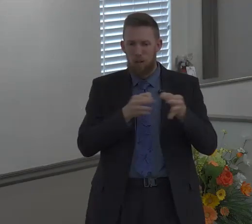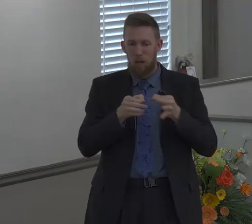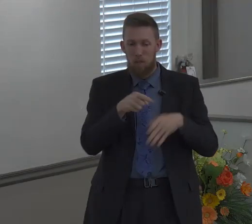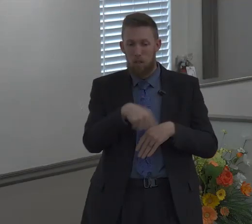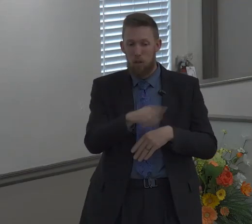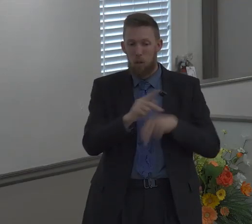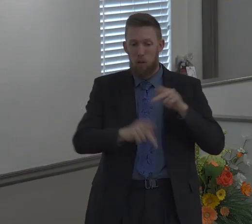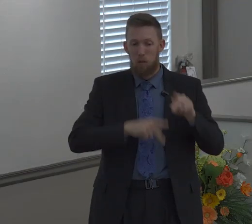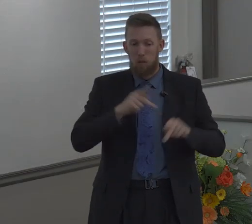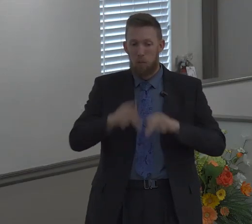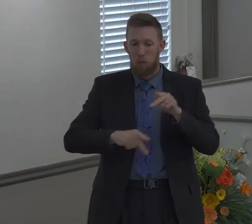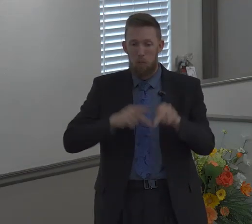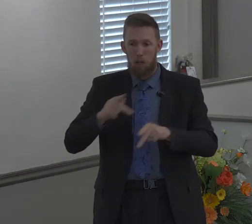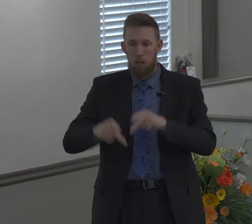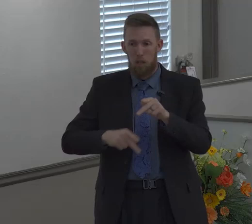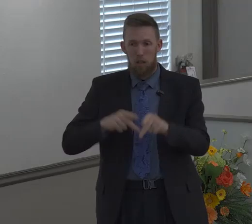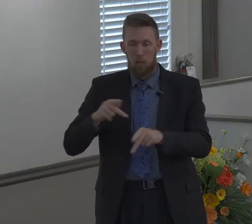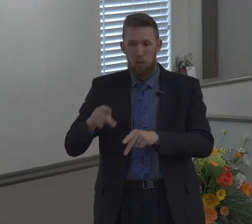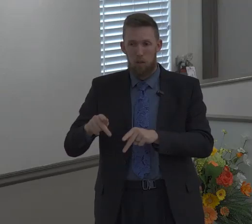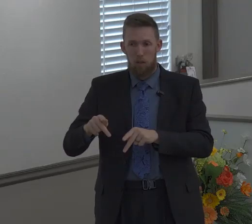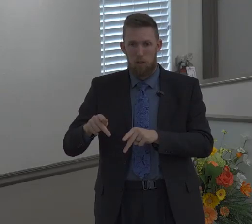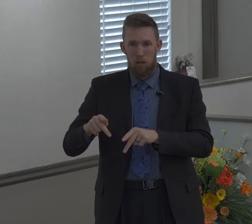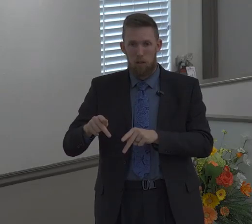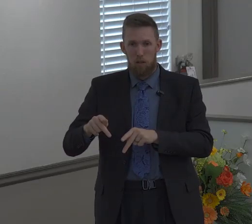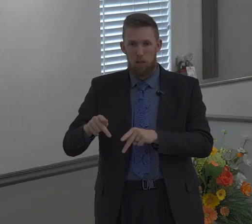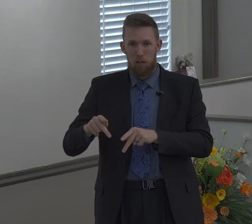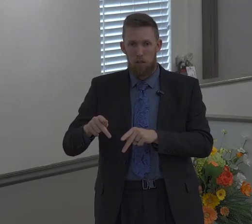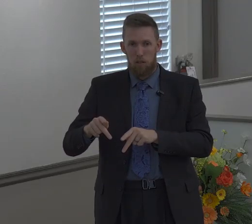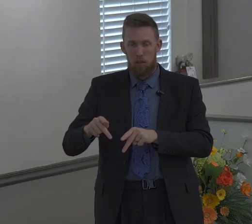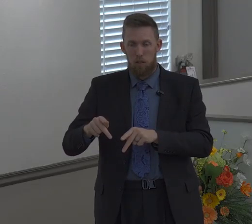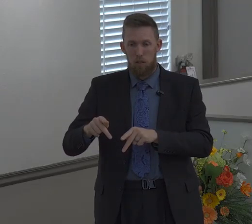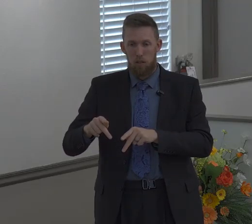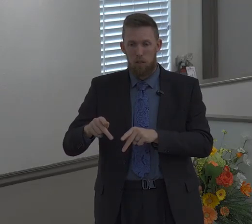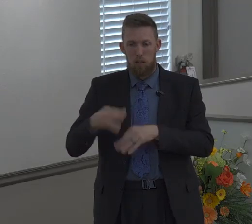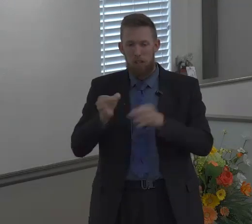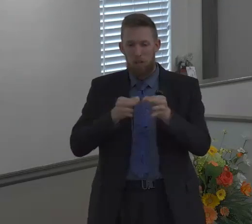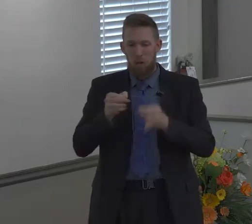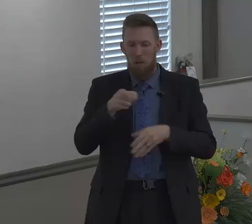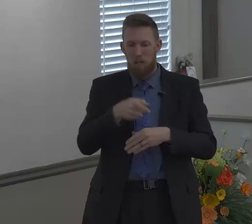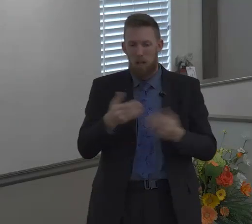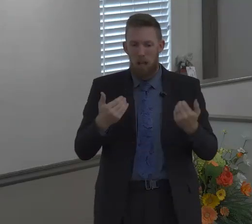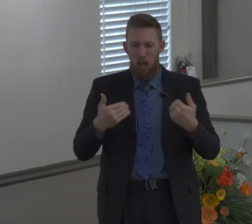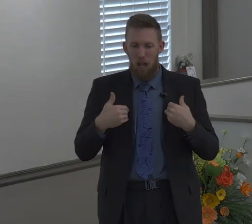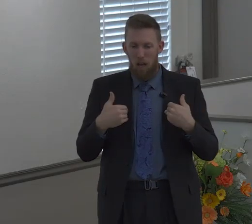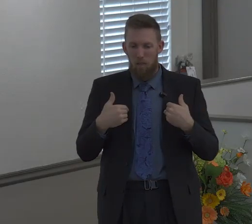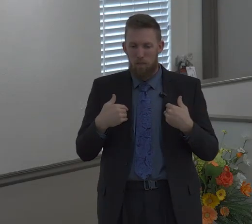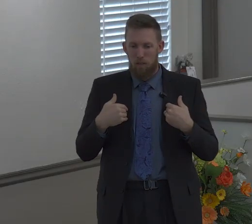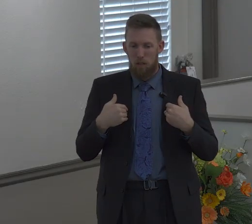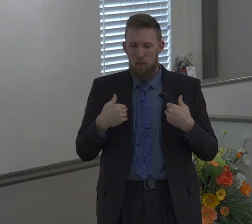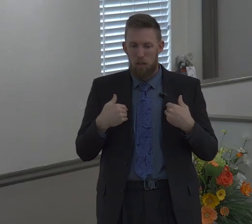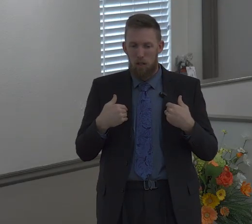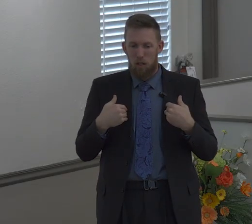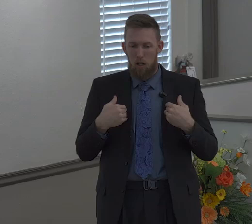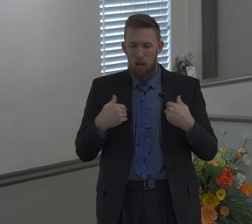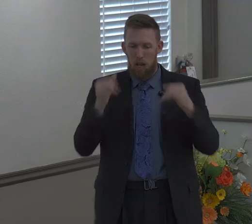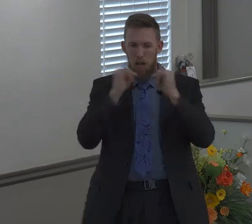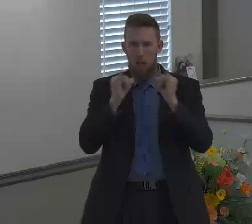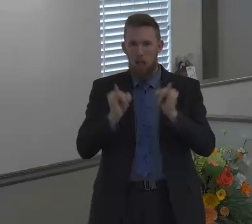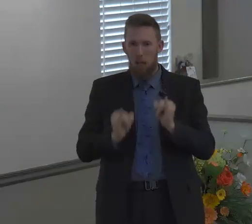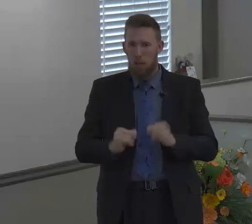are doing those things have a form of godliness. Only a